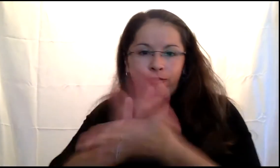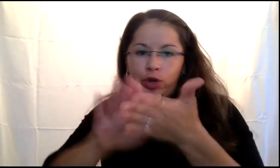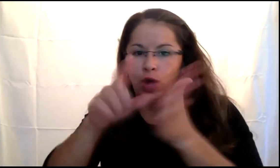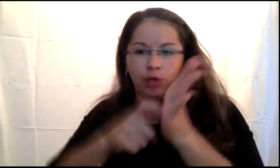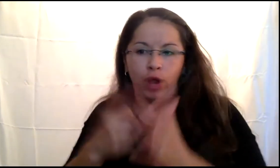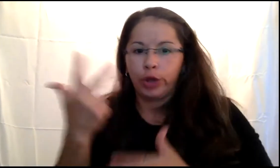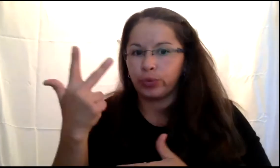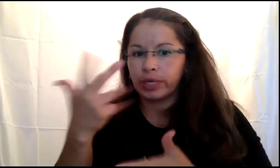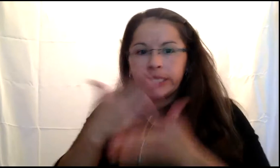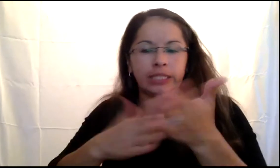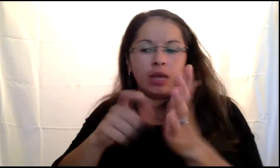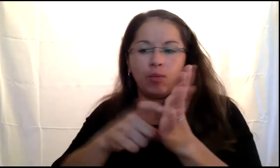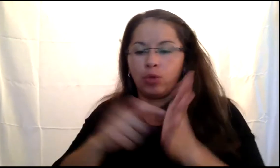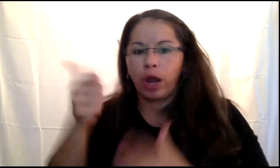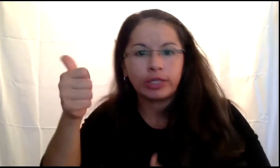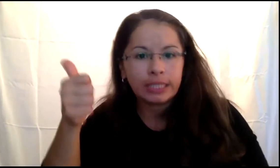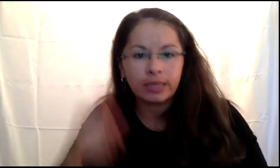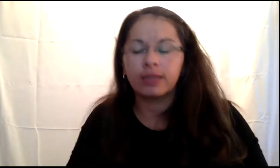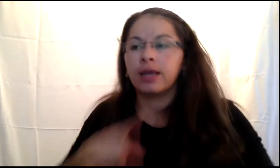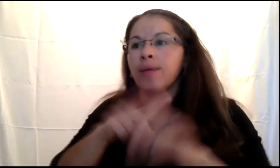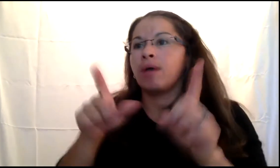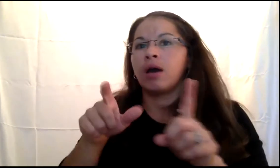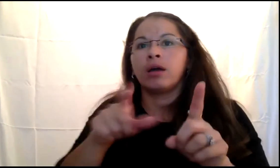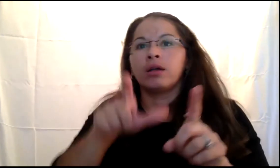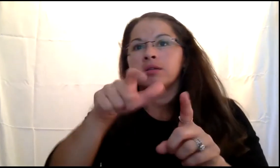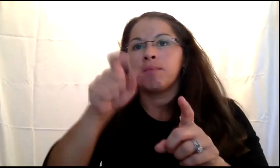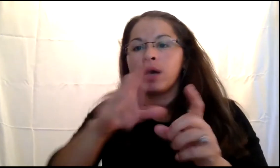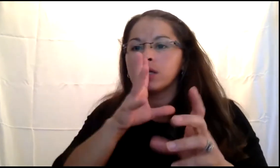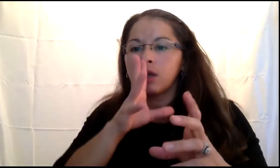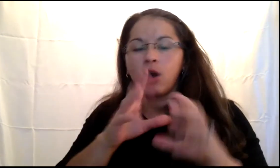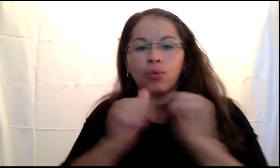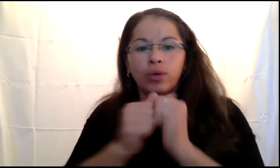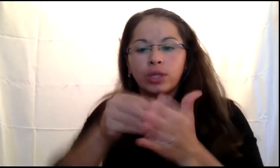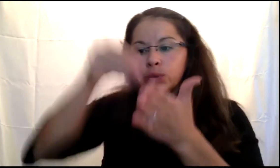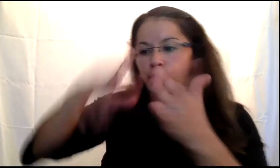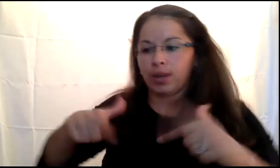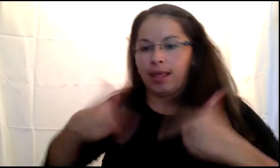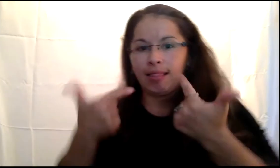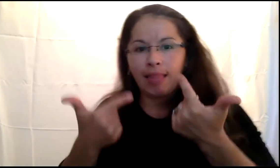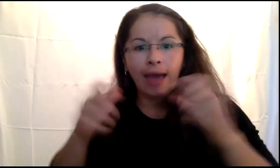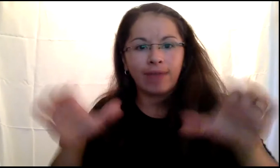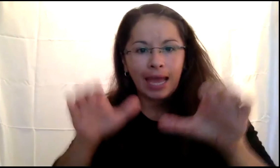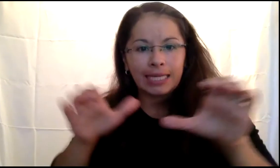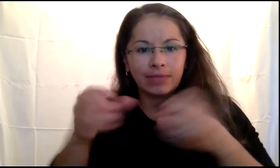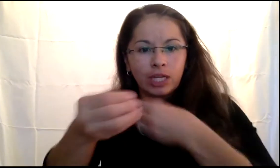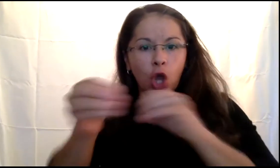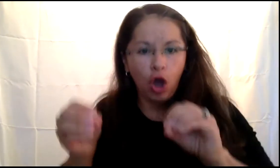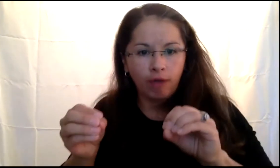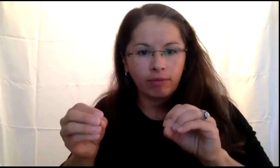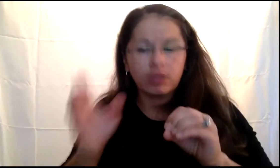through the student life office or the student activities office, who usually is going to help you through that process to formally start an